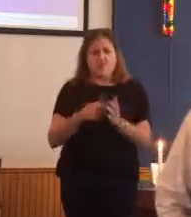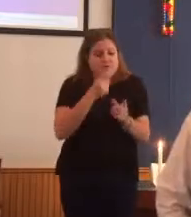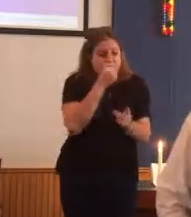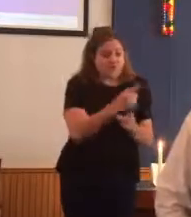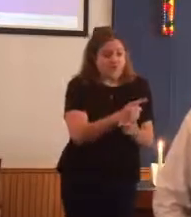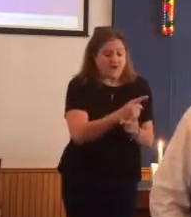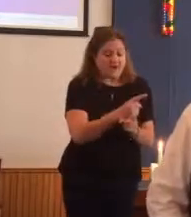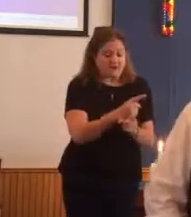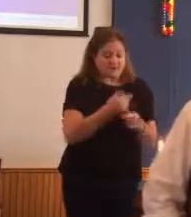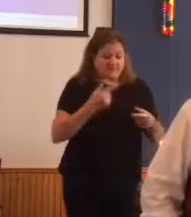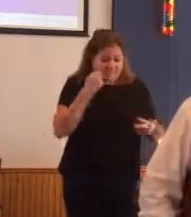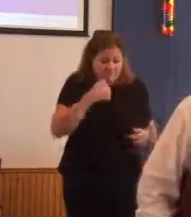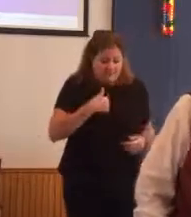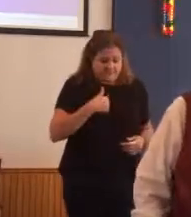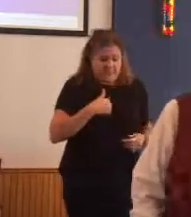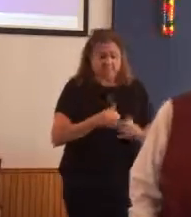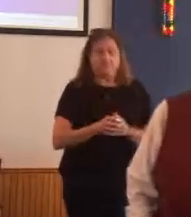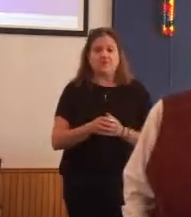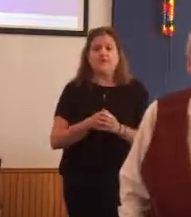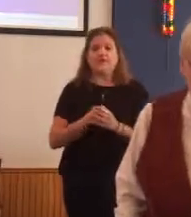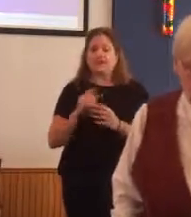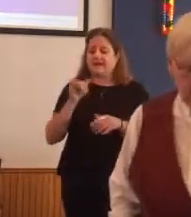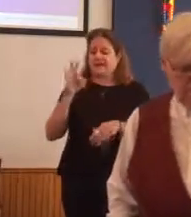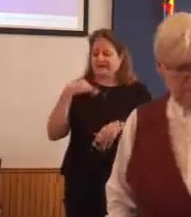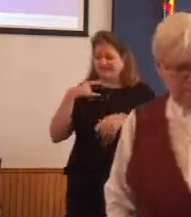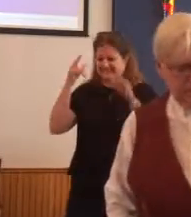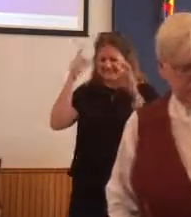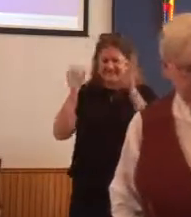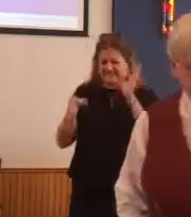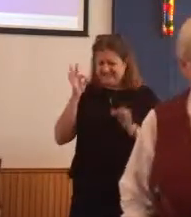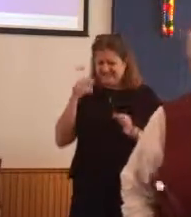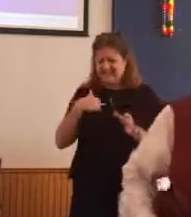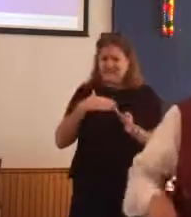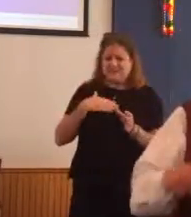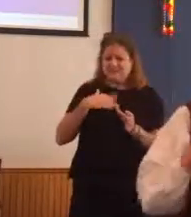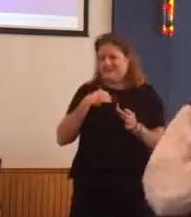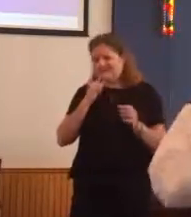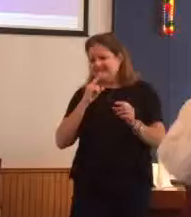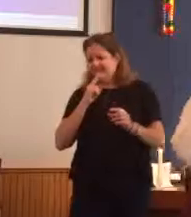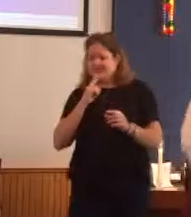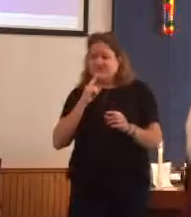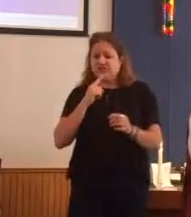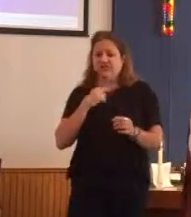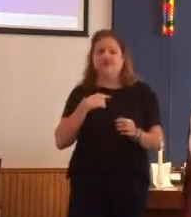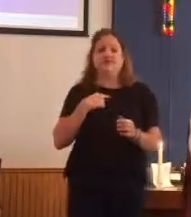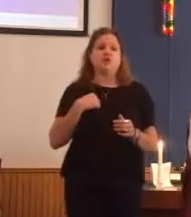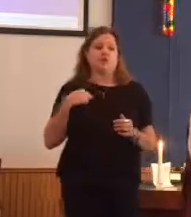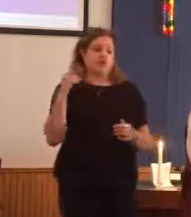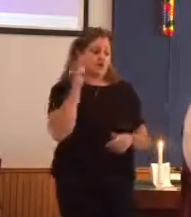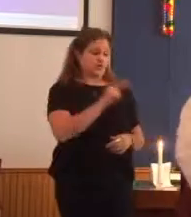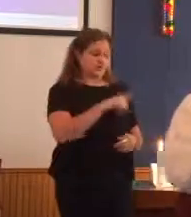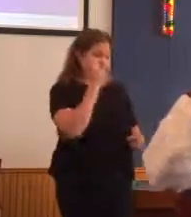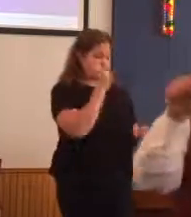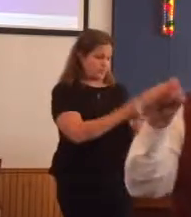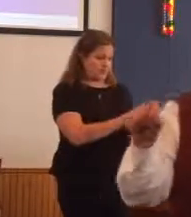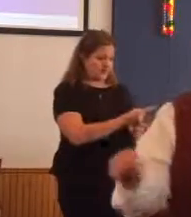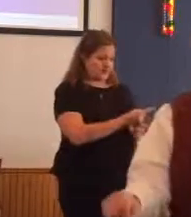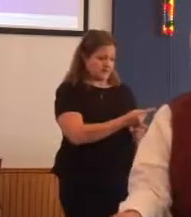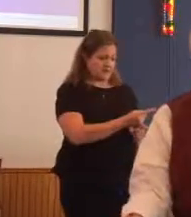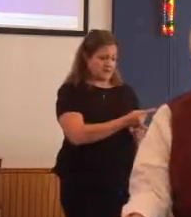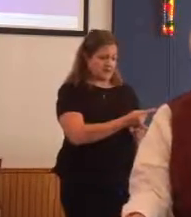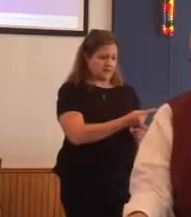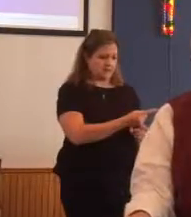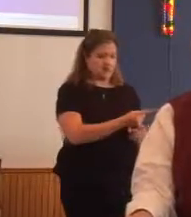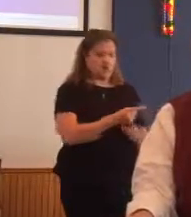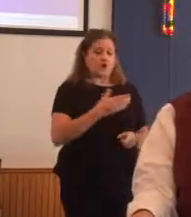right? And when we face a decision, let's look at right rather